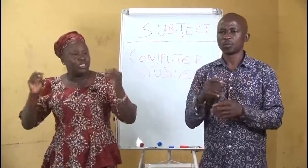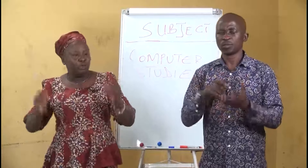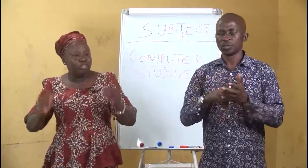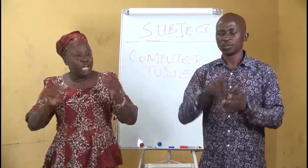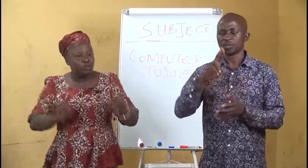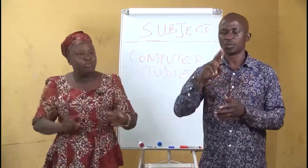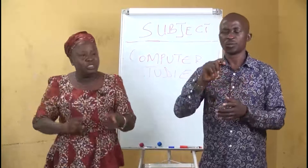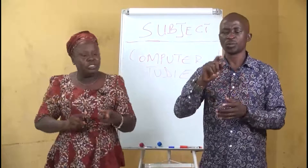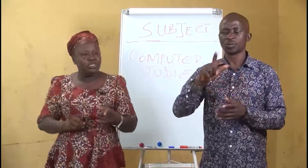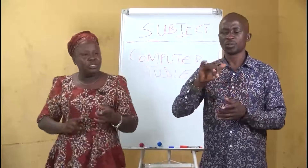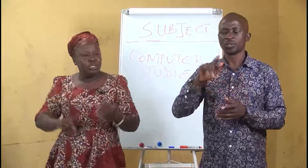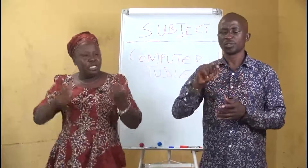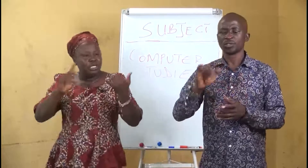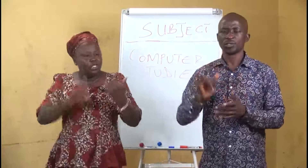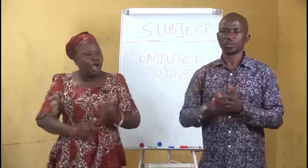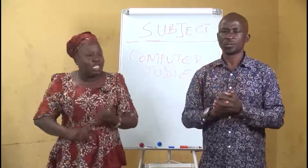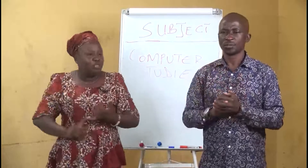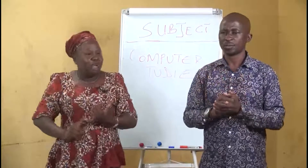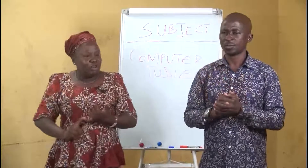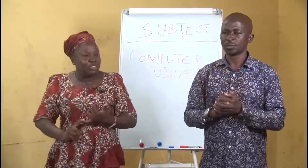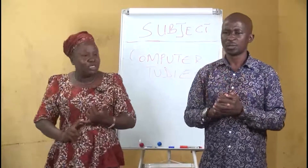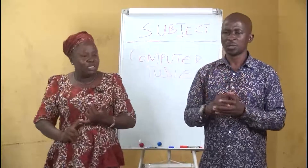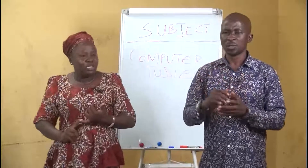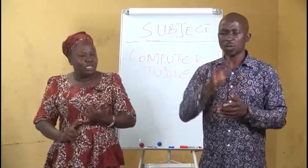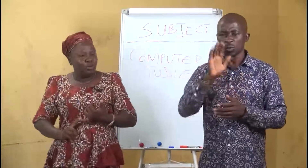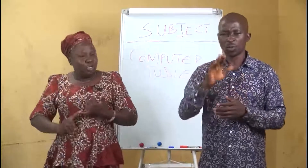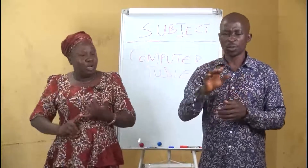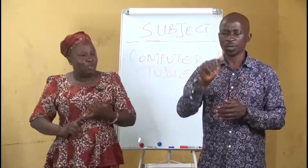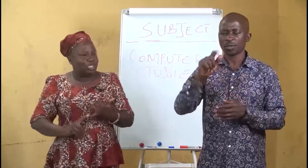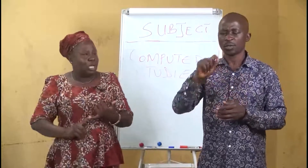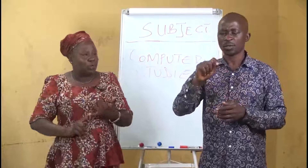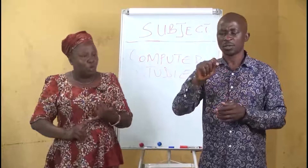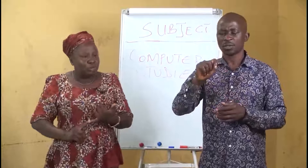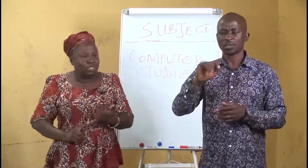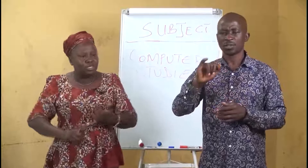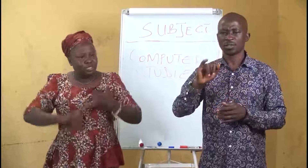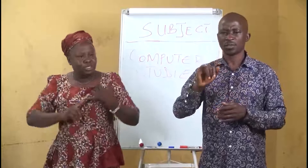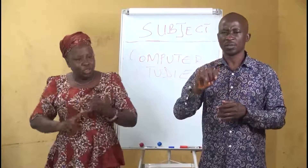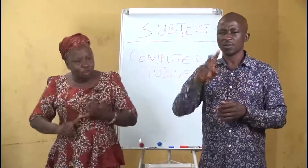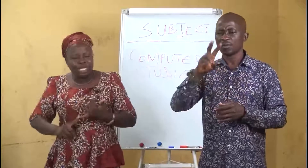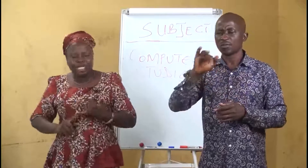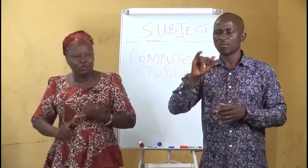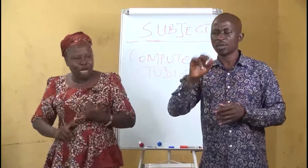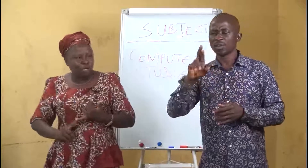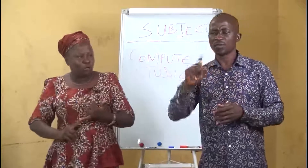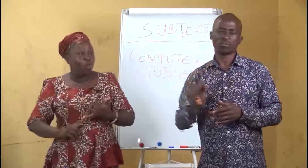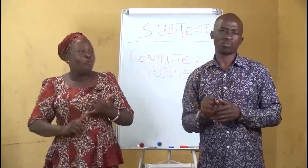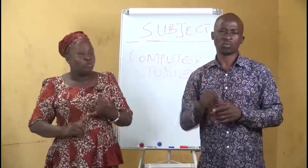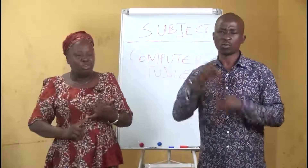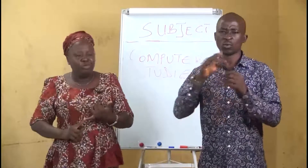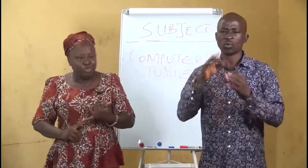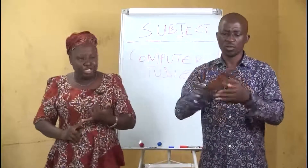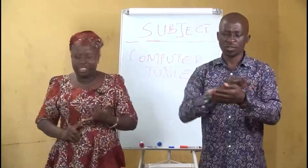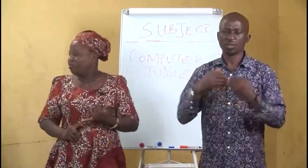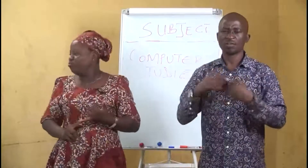utility software that we use? Your antivirus, whenever your system corrupts, you use antivirus